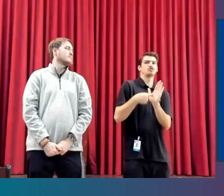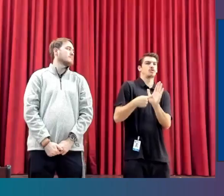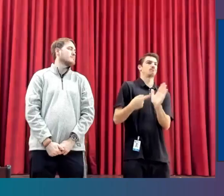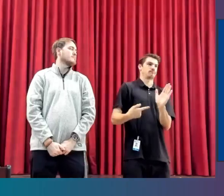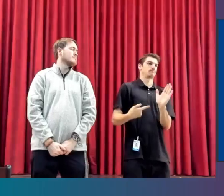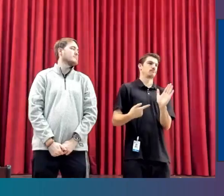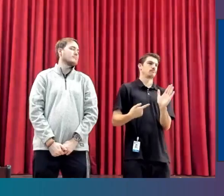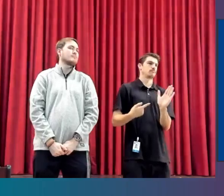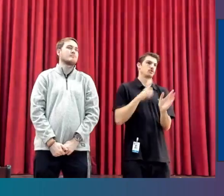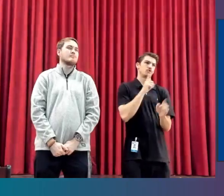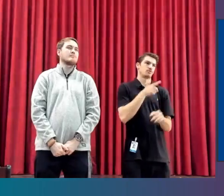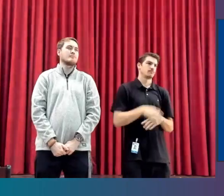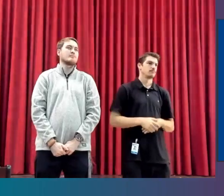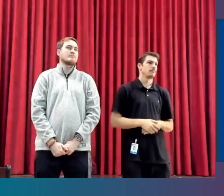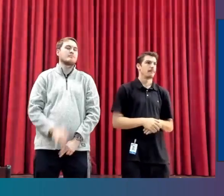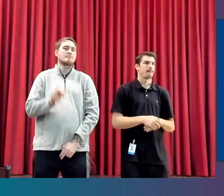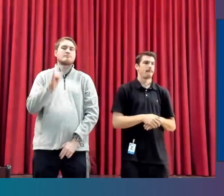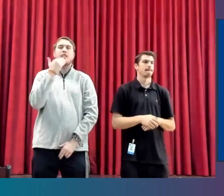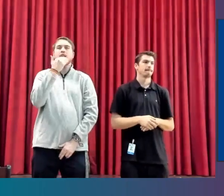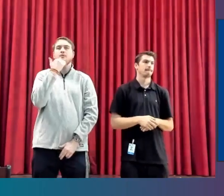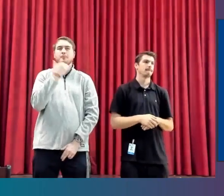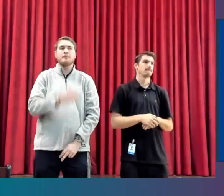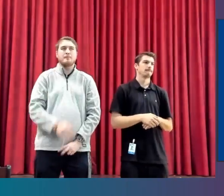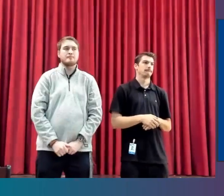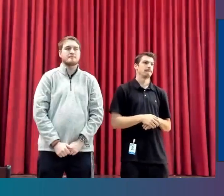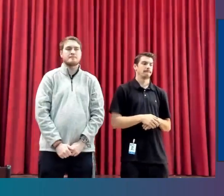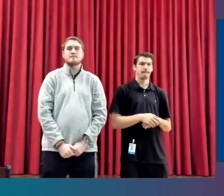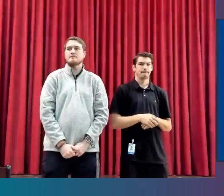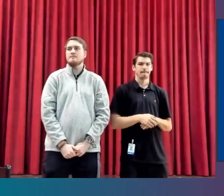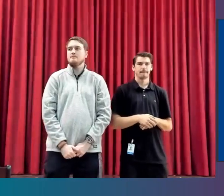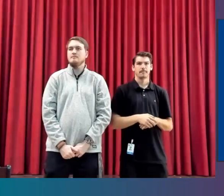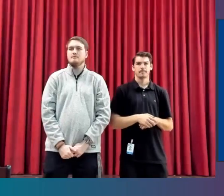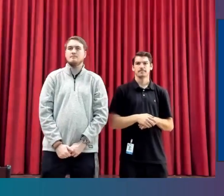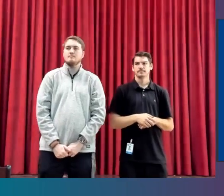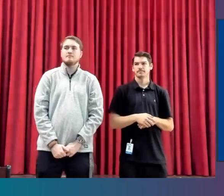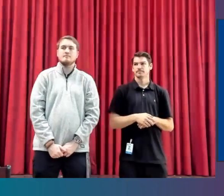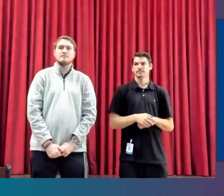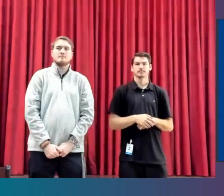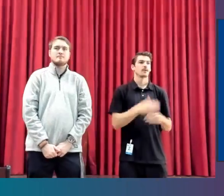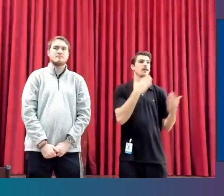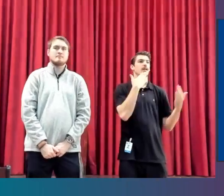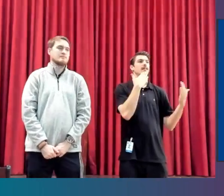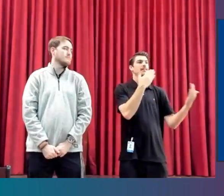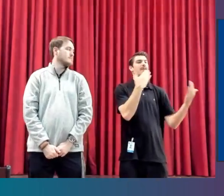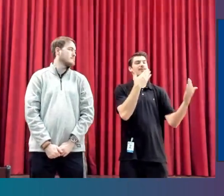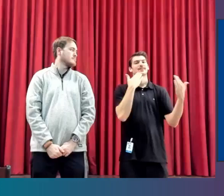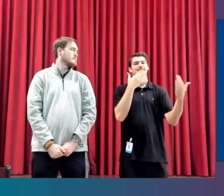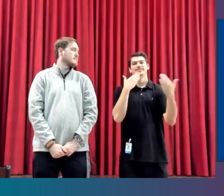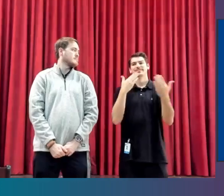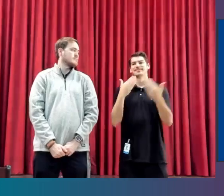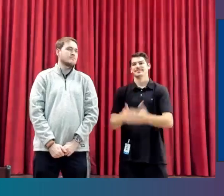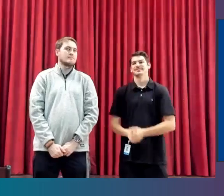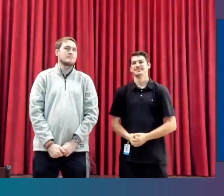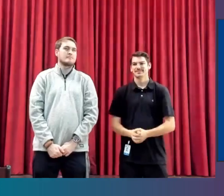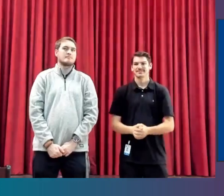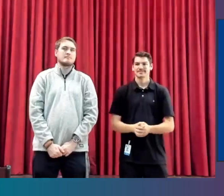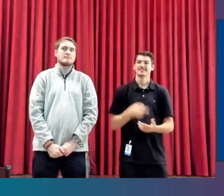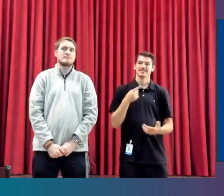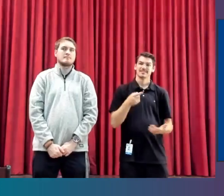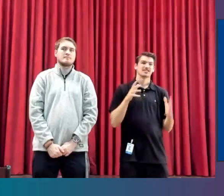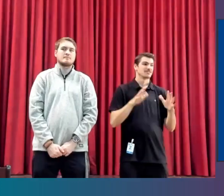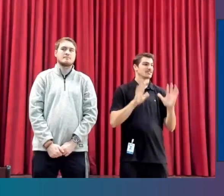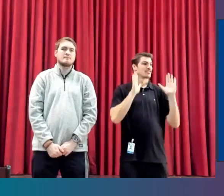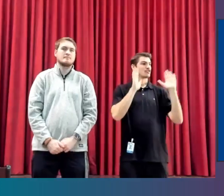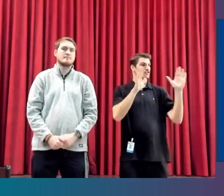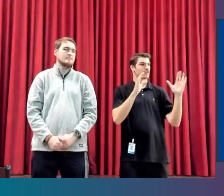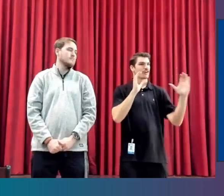Okay. Good All right, thanks. Yeah. Well, thank you all. This has been a